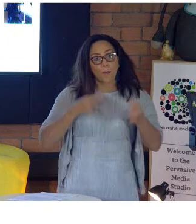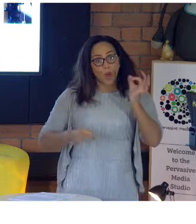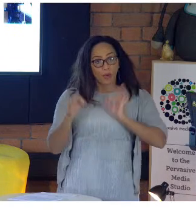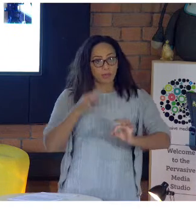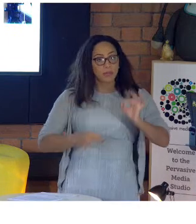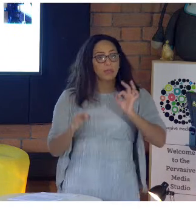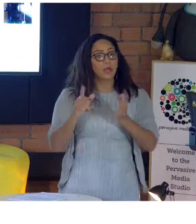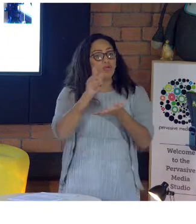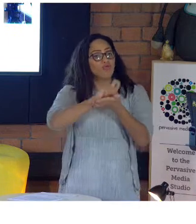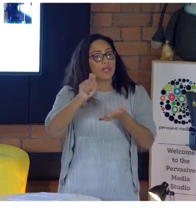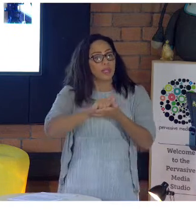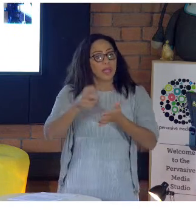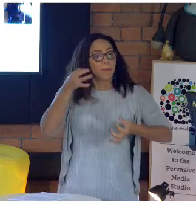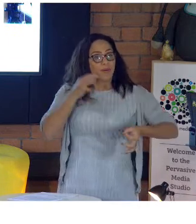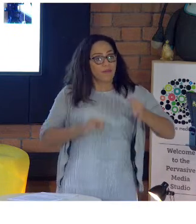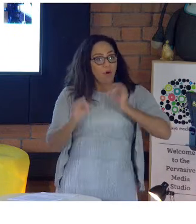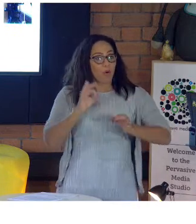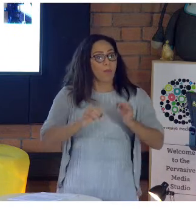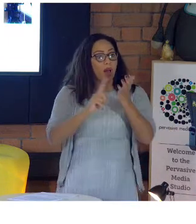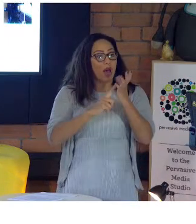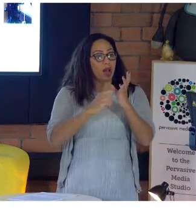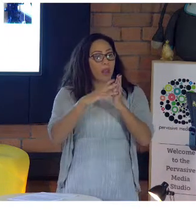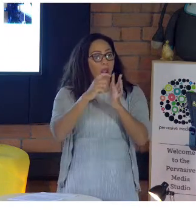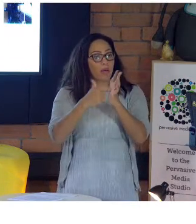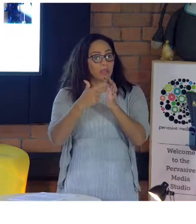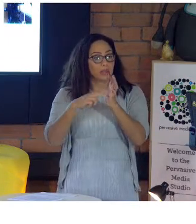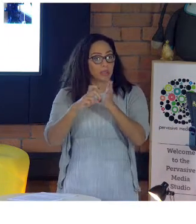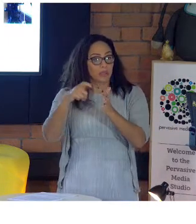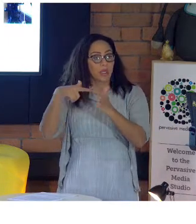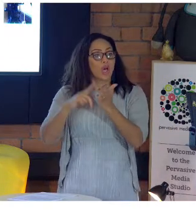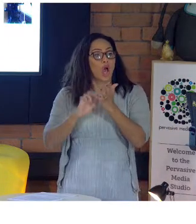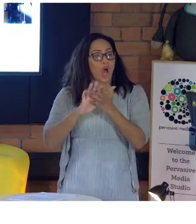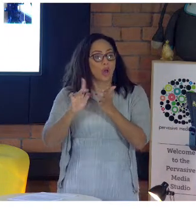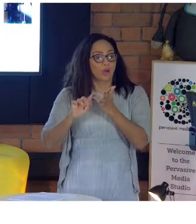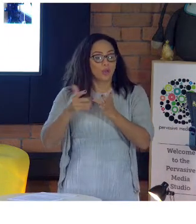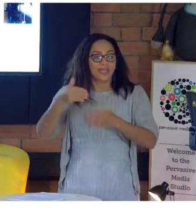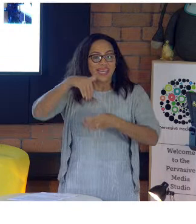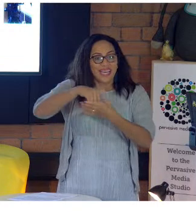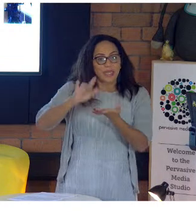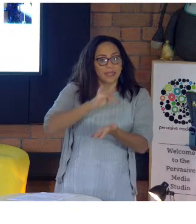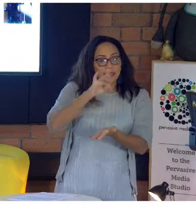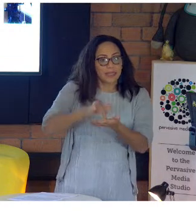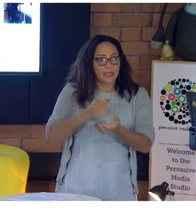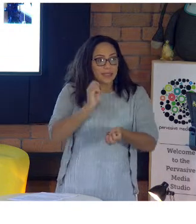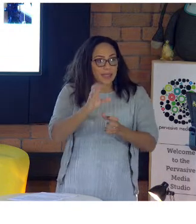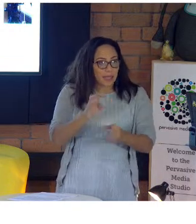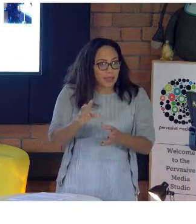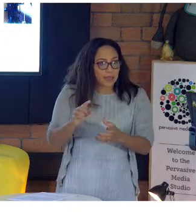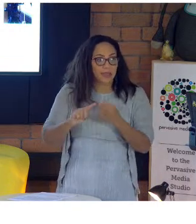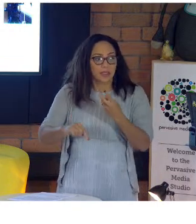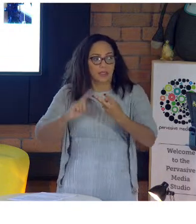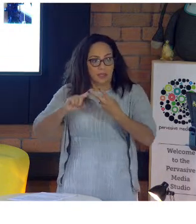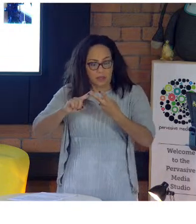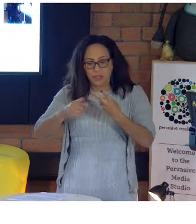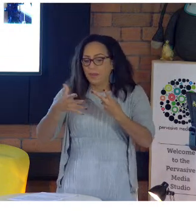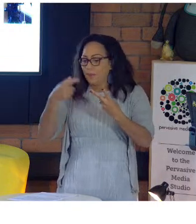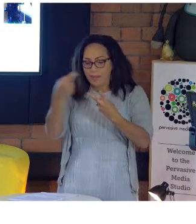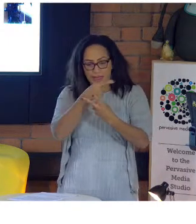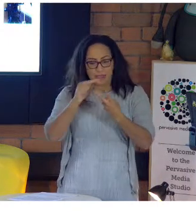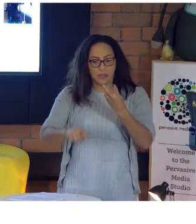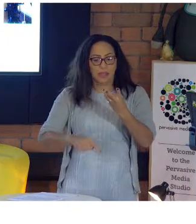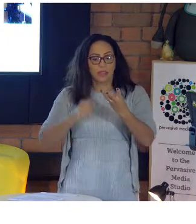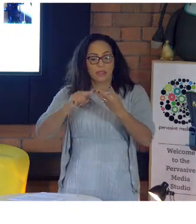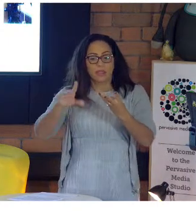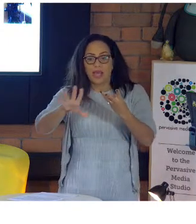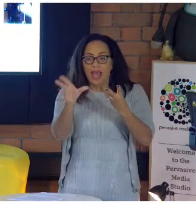Hu. The name of the poems are Inner City Tales, I Wish, Imhotep, and Africa. So if we